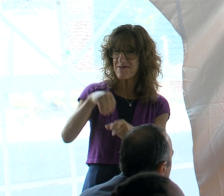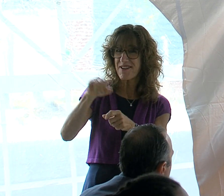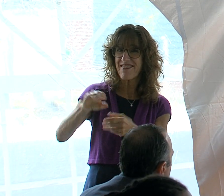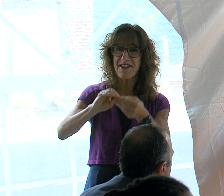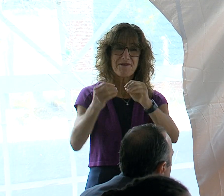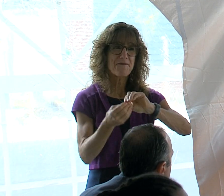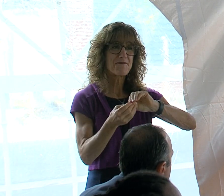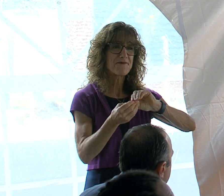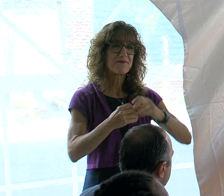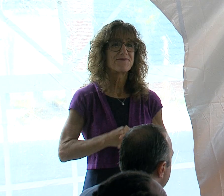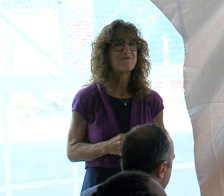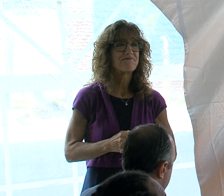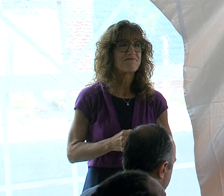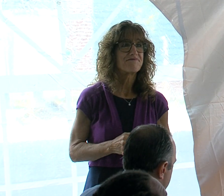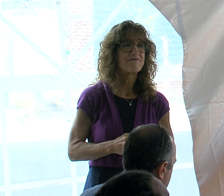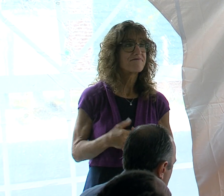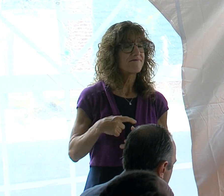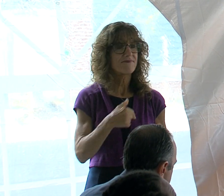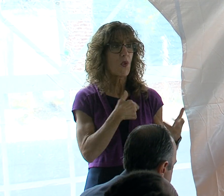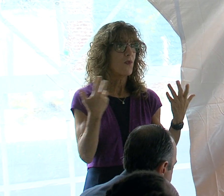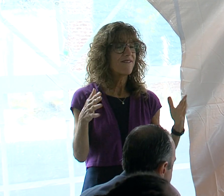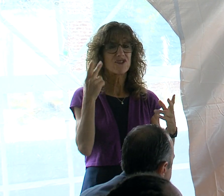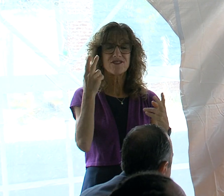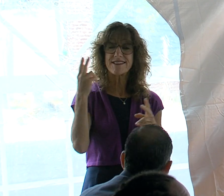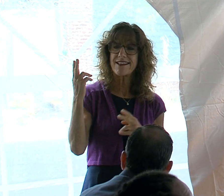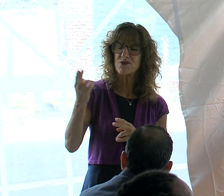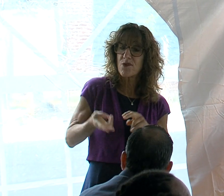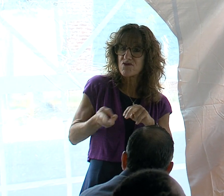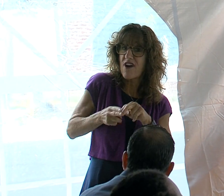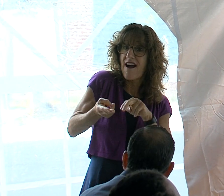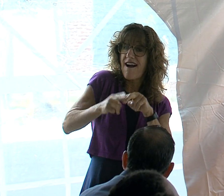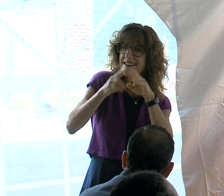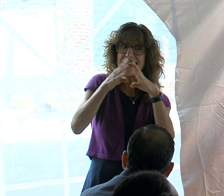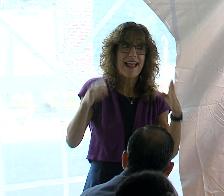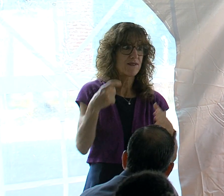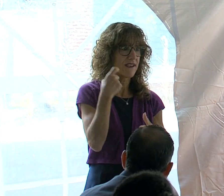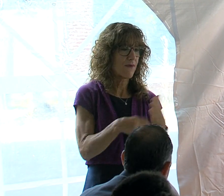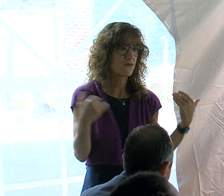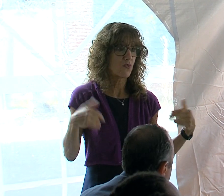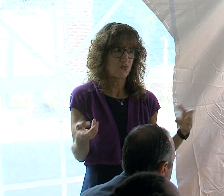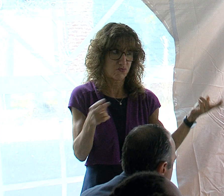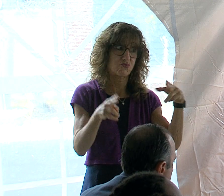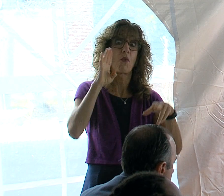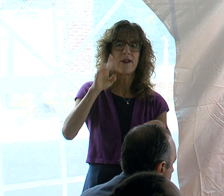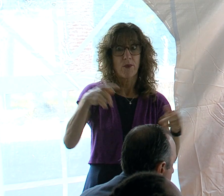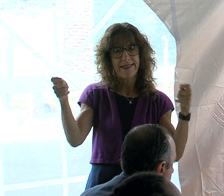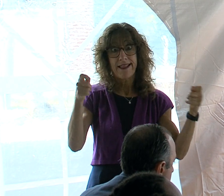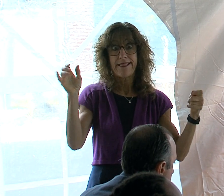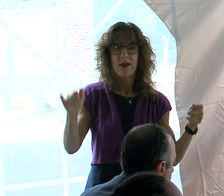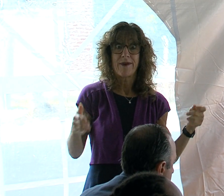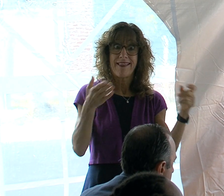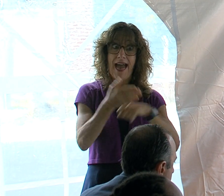number. We've seen a historic rise in housing prices. We all know what we're dealing with coming off